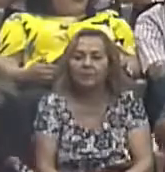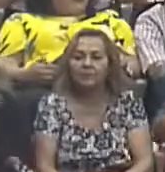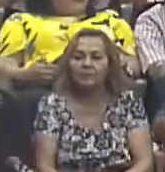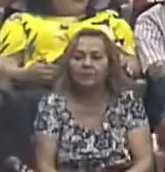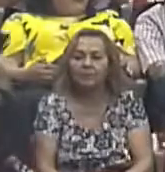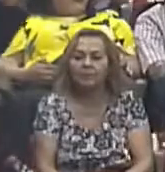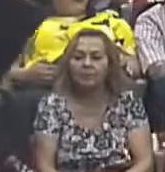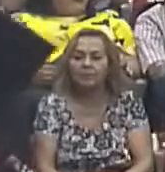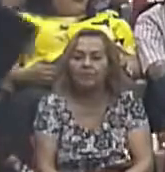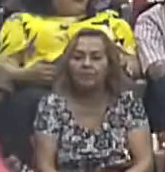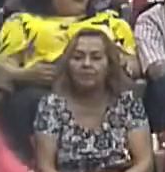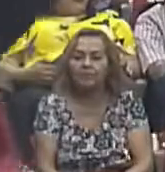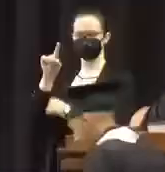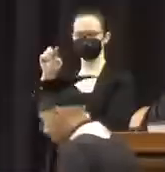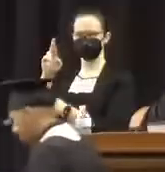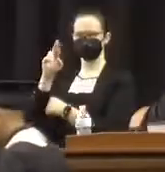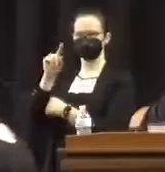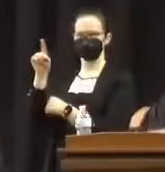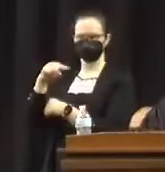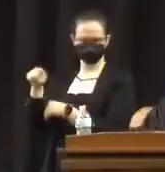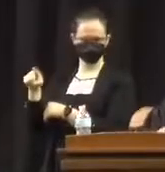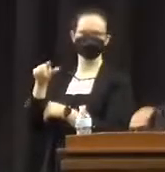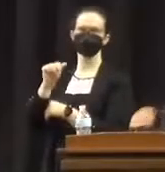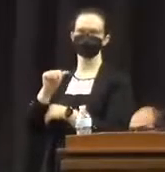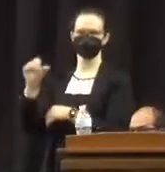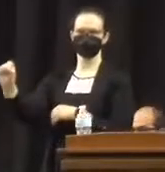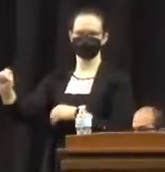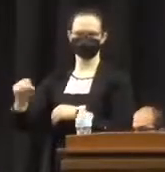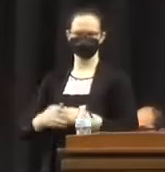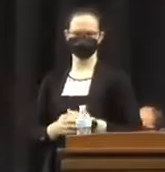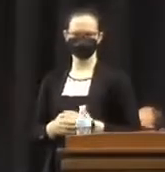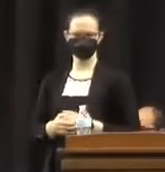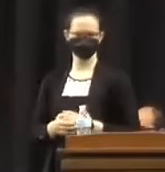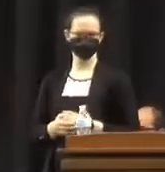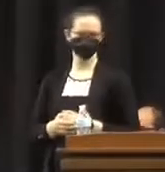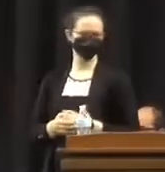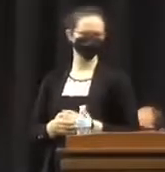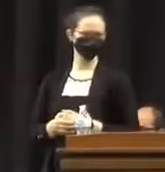Hector Manuel Ramirez, Associate of Science.